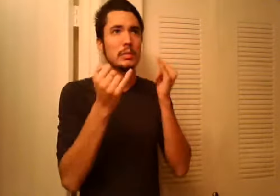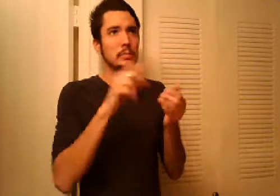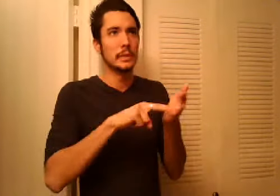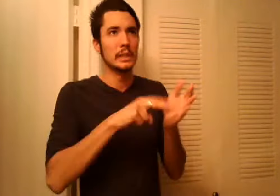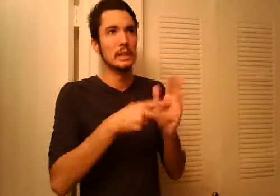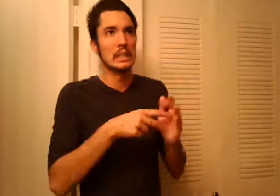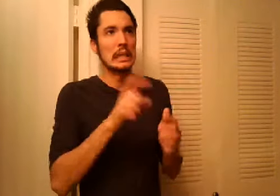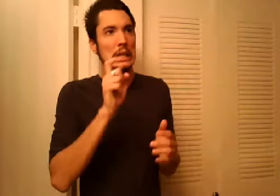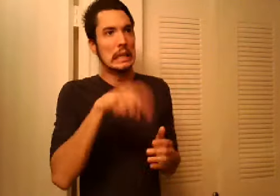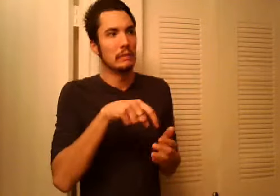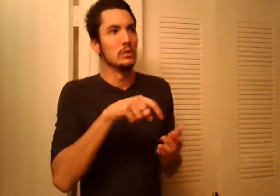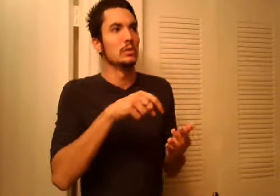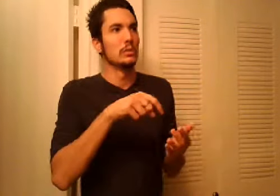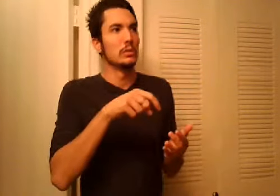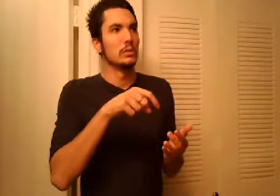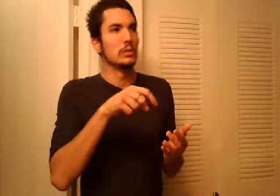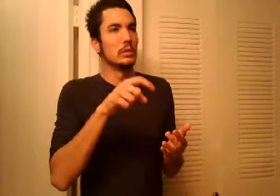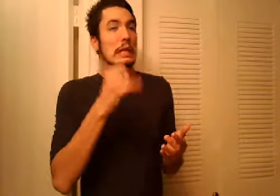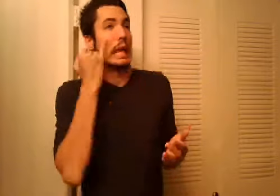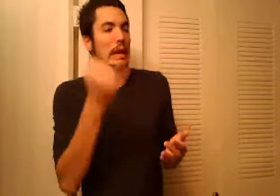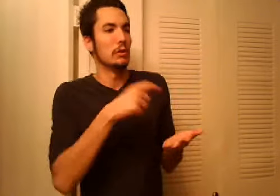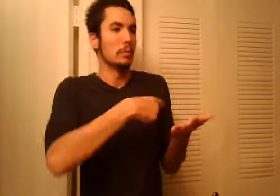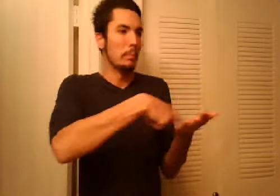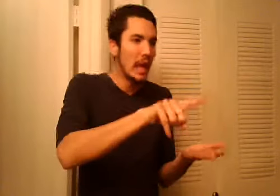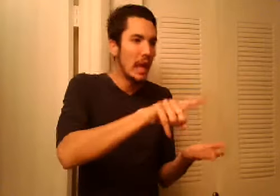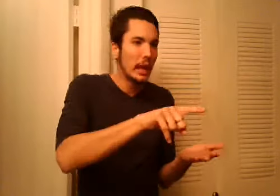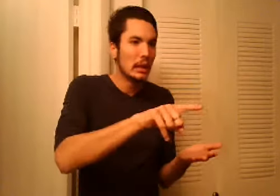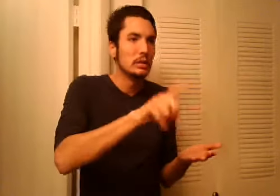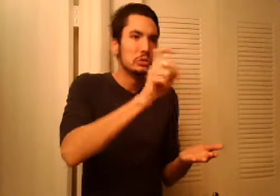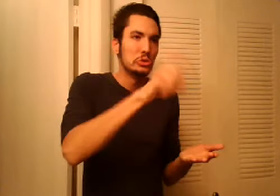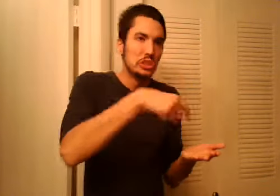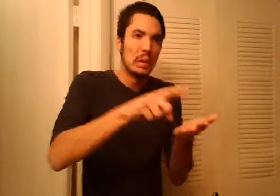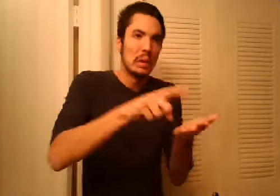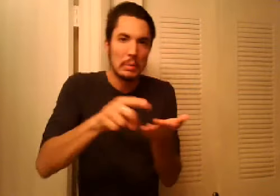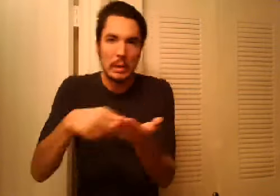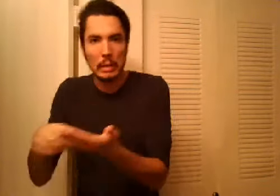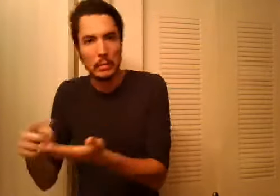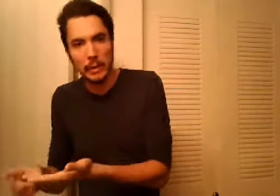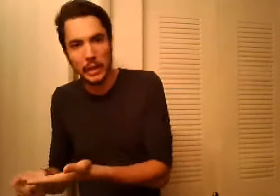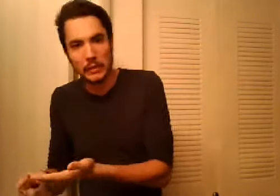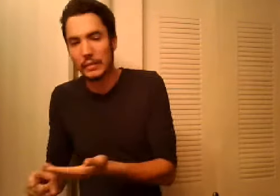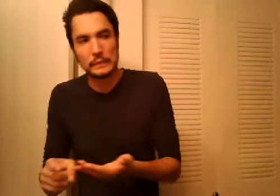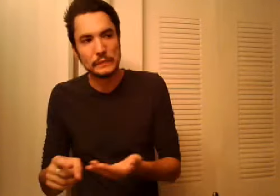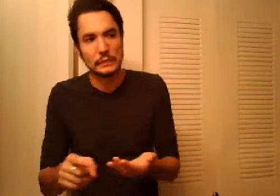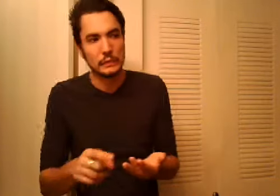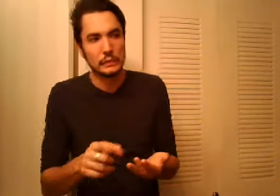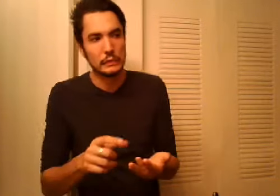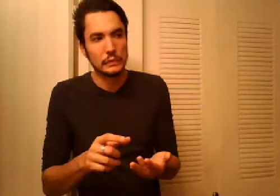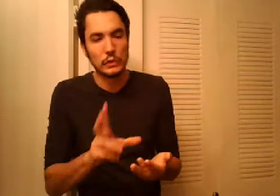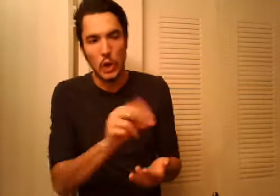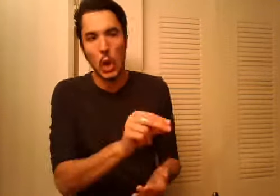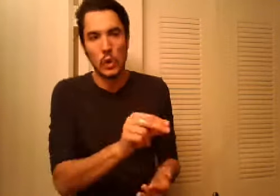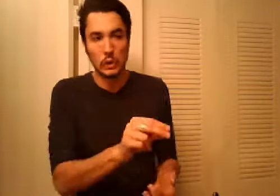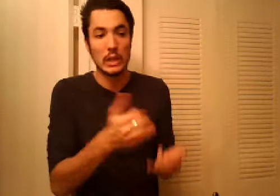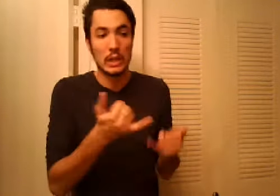can do X and not do Y and Z. Right? I mean, just come up with a rule for it. And we've got a rule now, right,